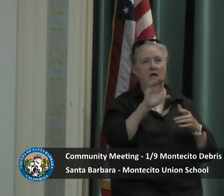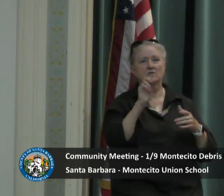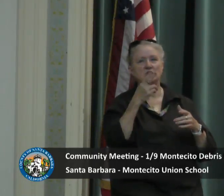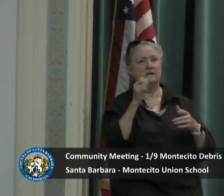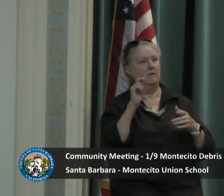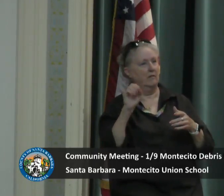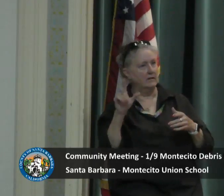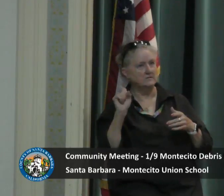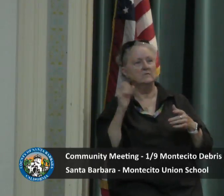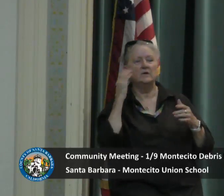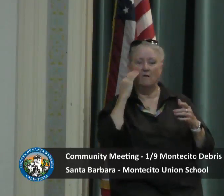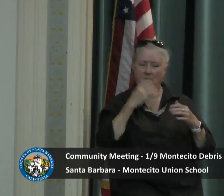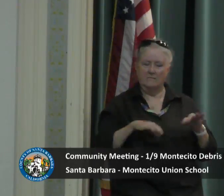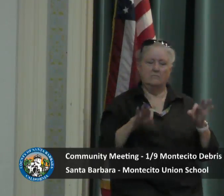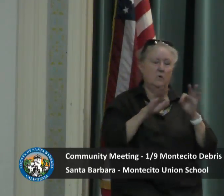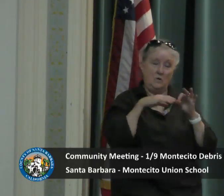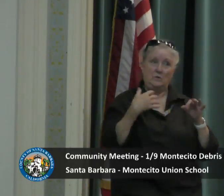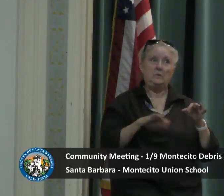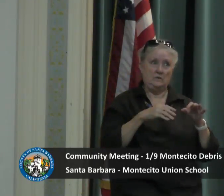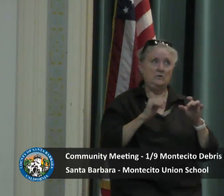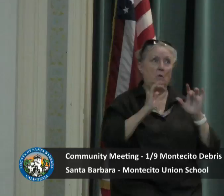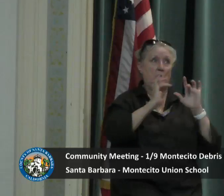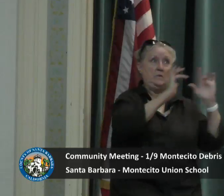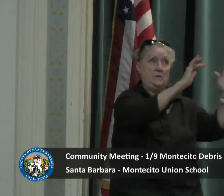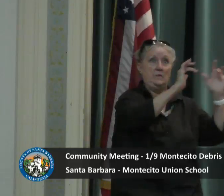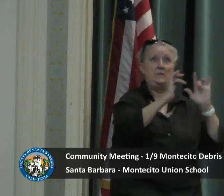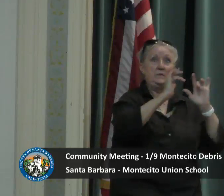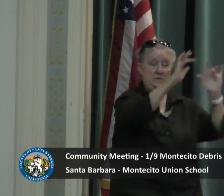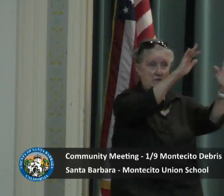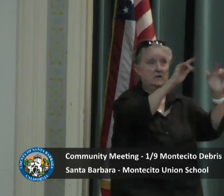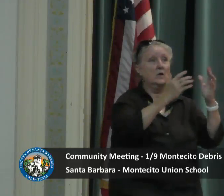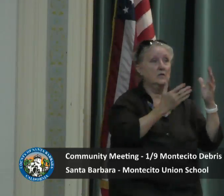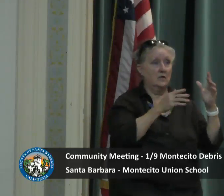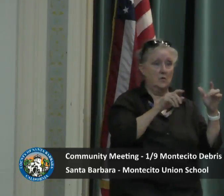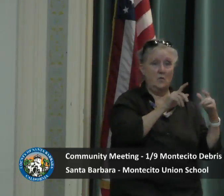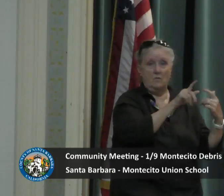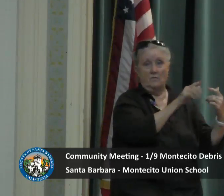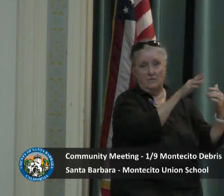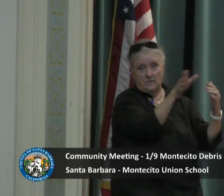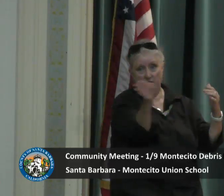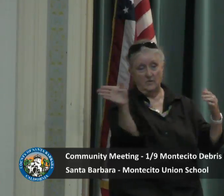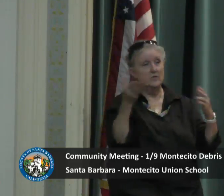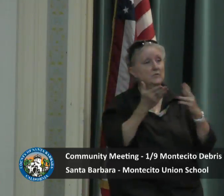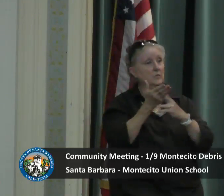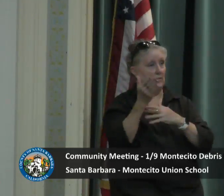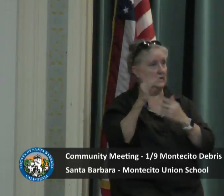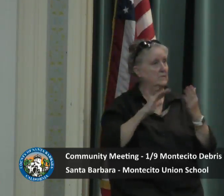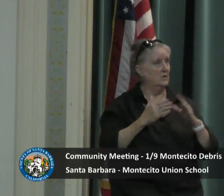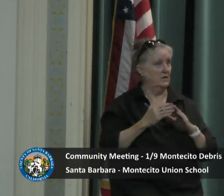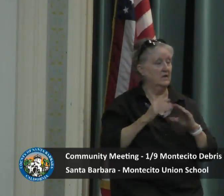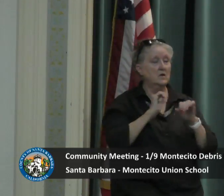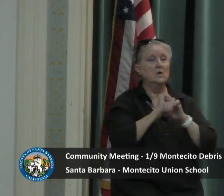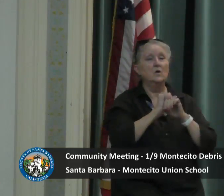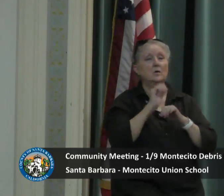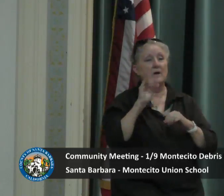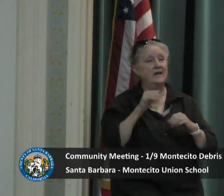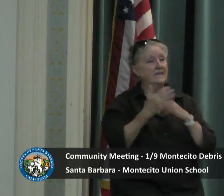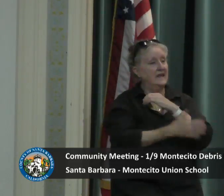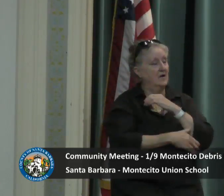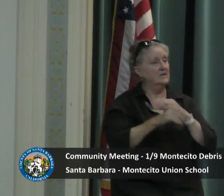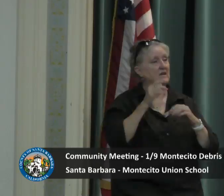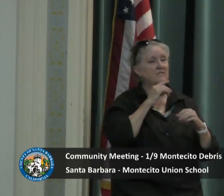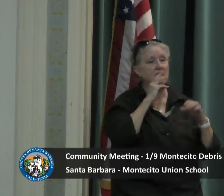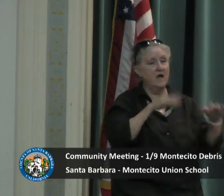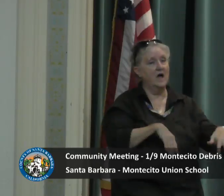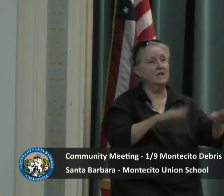know the importance of clearing out the debris basins and channels that run through the community. This work by the County Flood Control District and the Army Corps